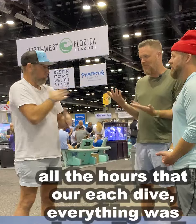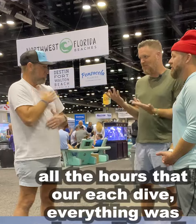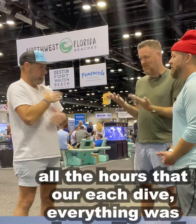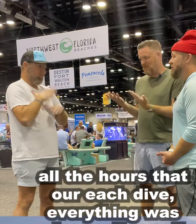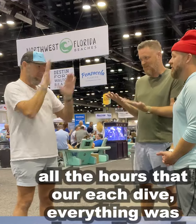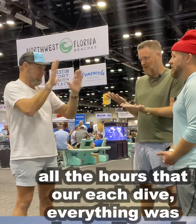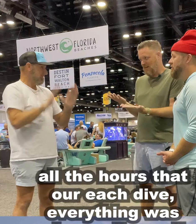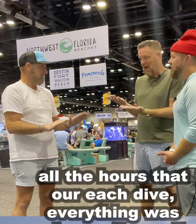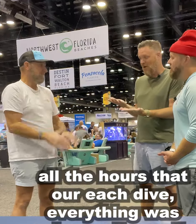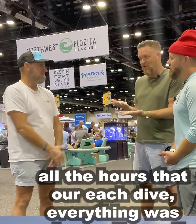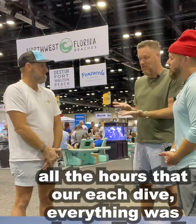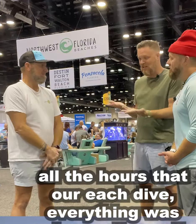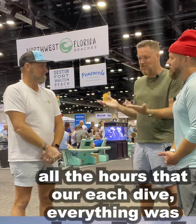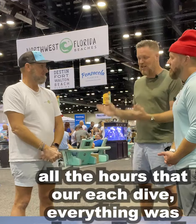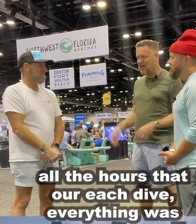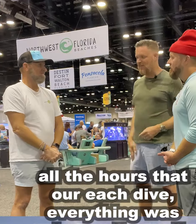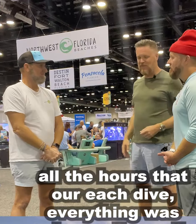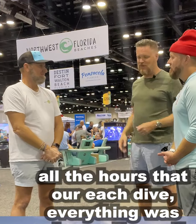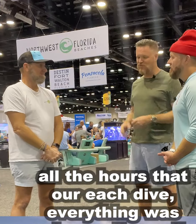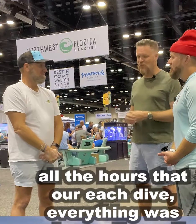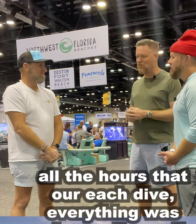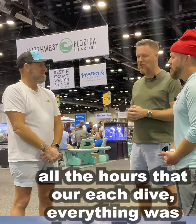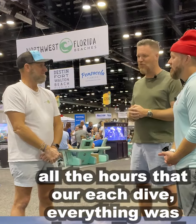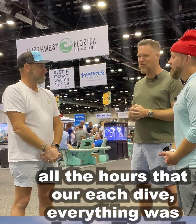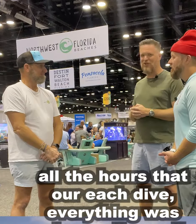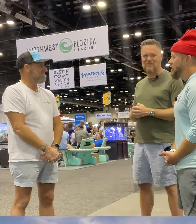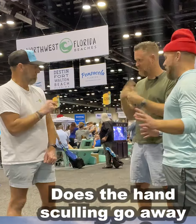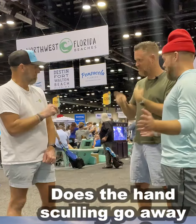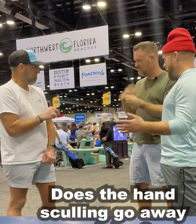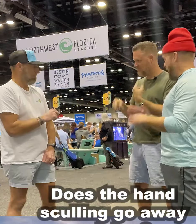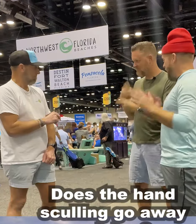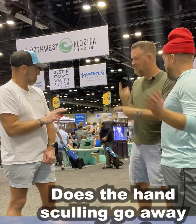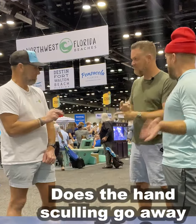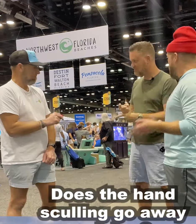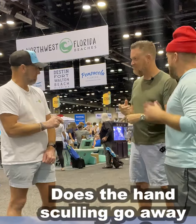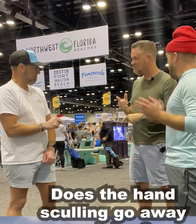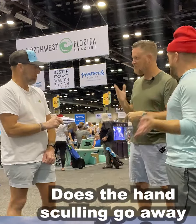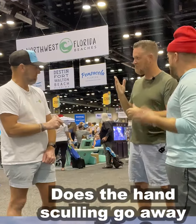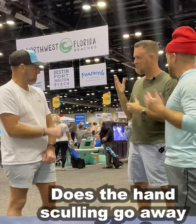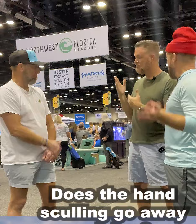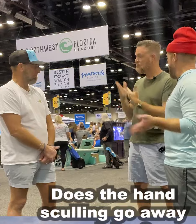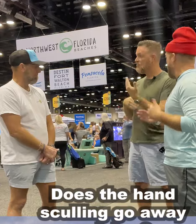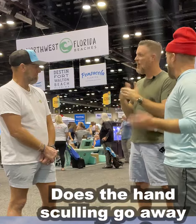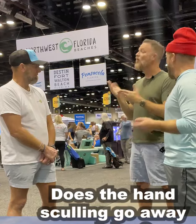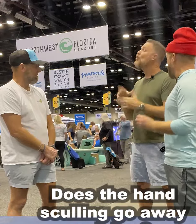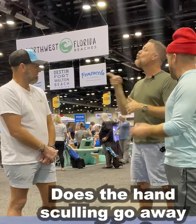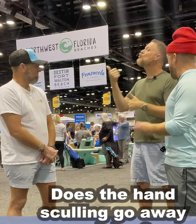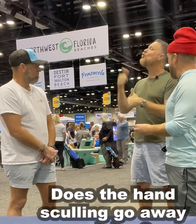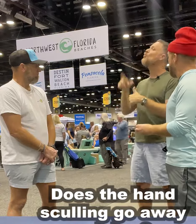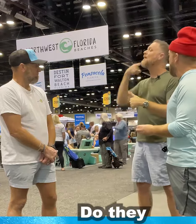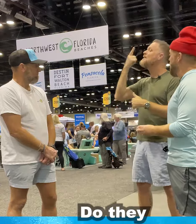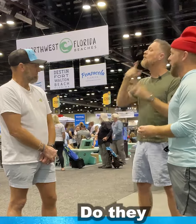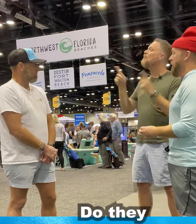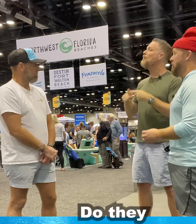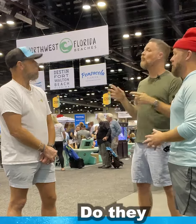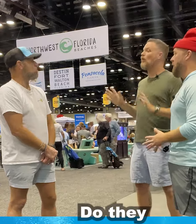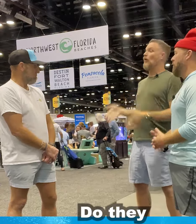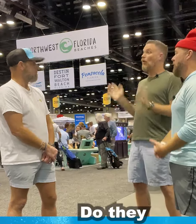hours, about an hour, each dive, everything was going really, really good. Does the hand sculling go away quicker? I guess is a better way.